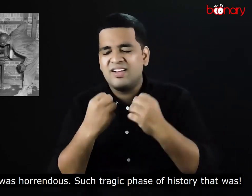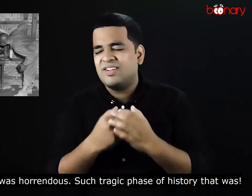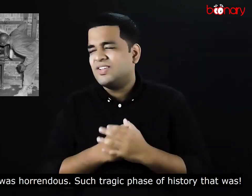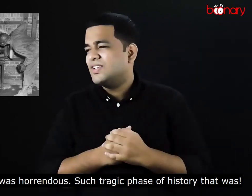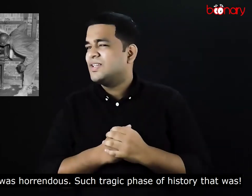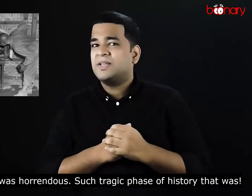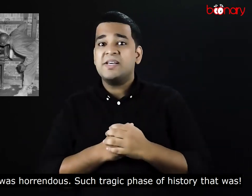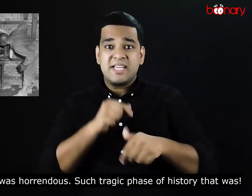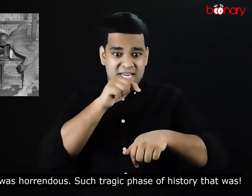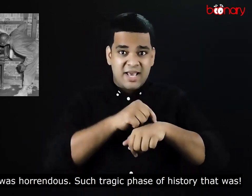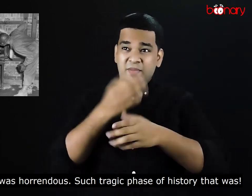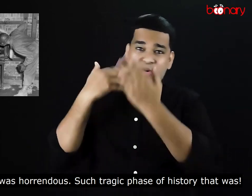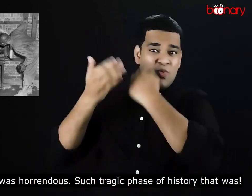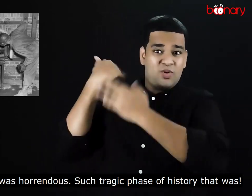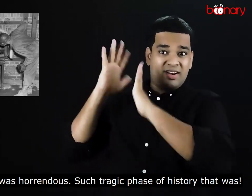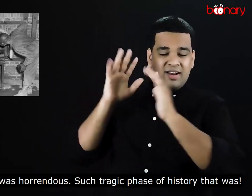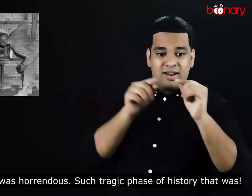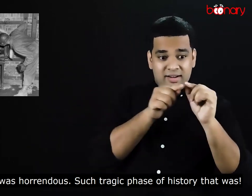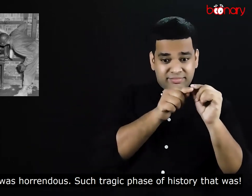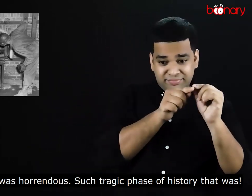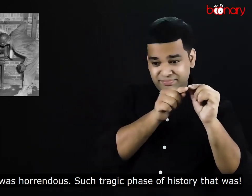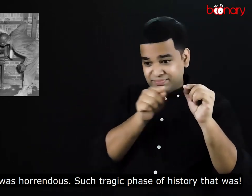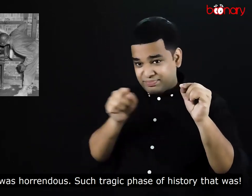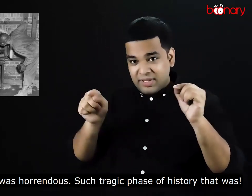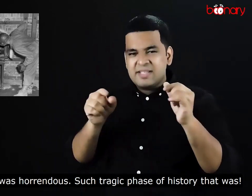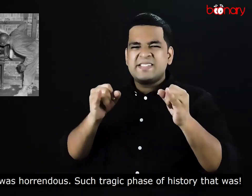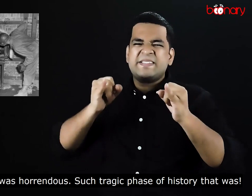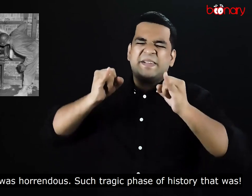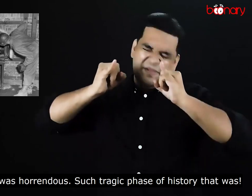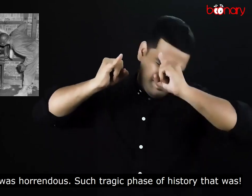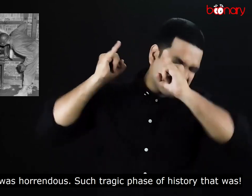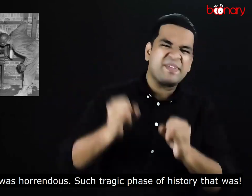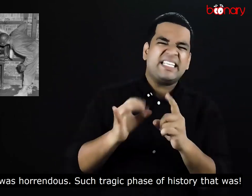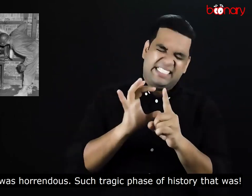horrendous. Such tragic phase of history that was.